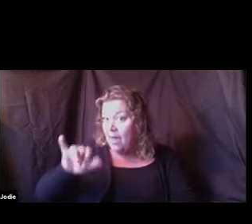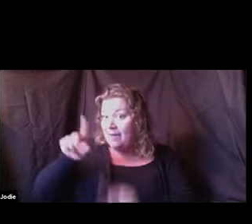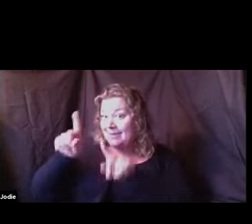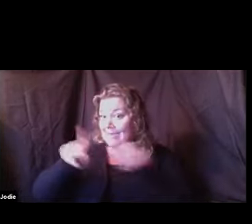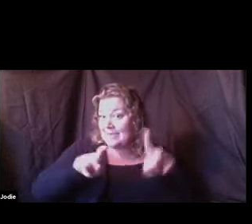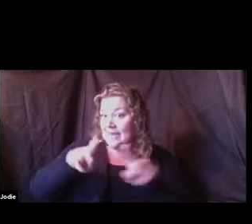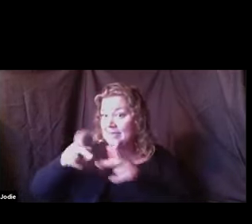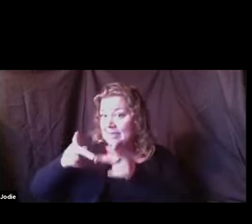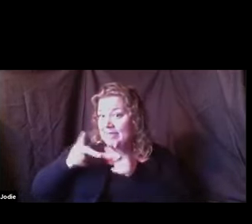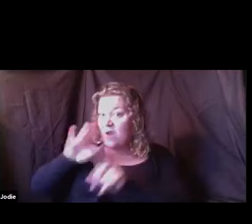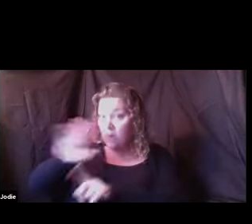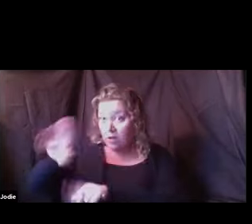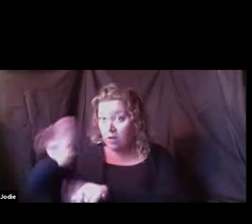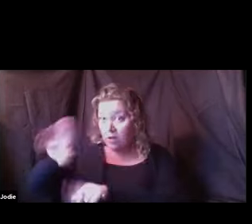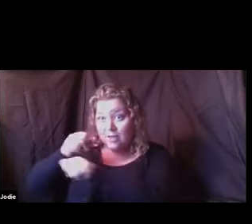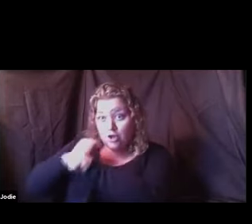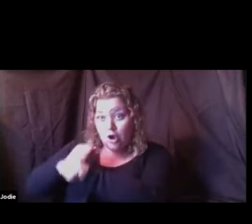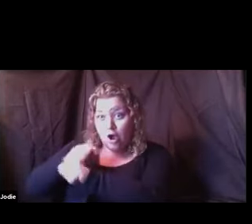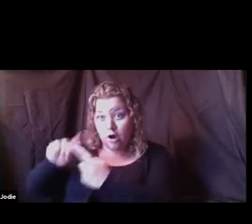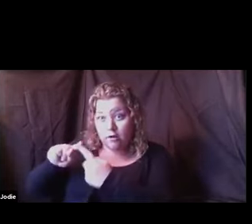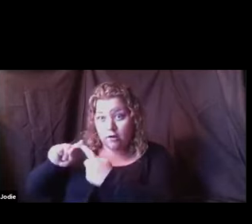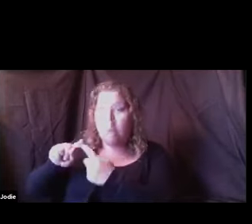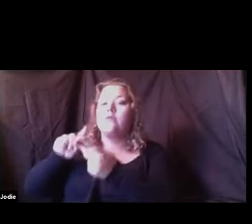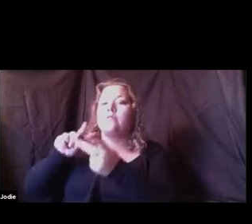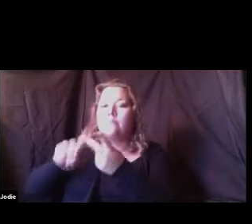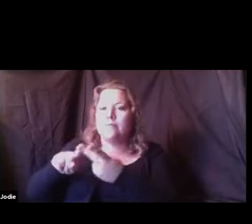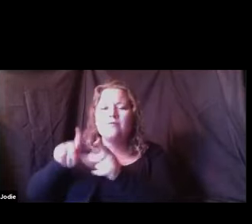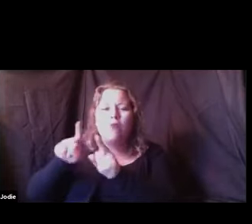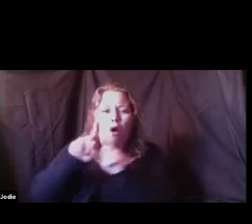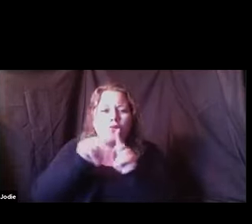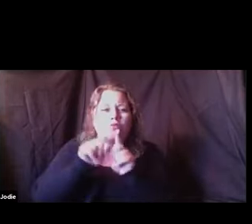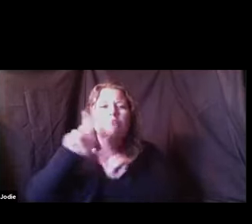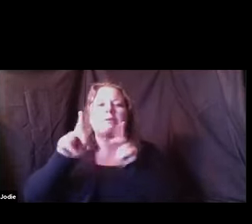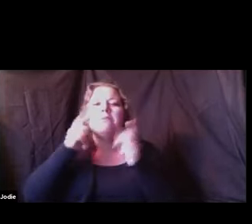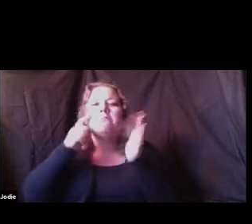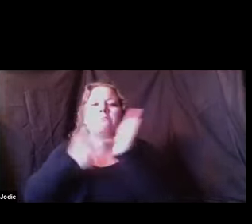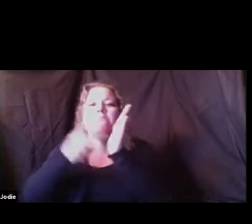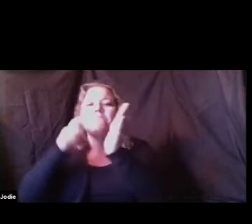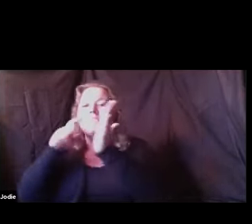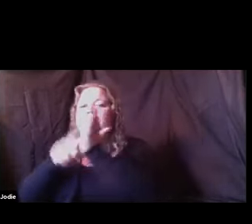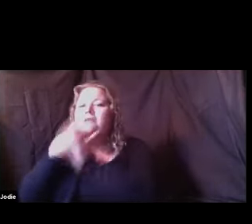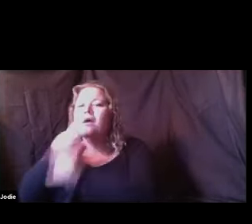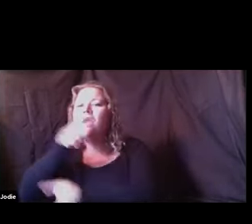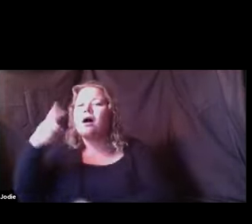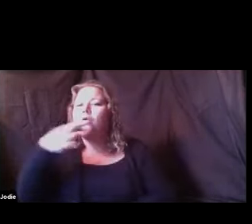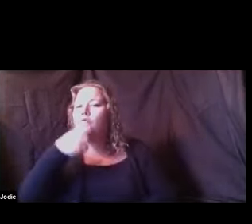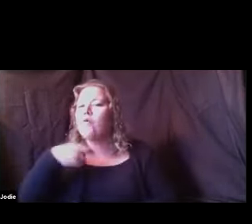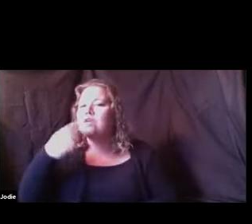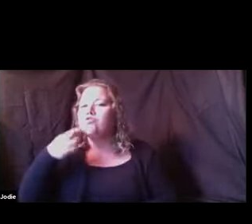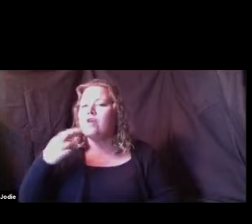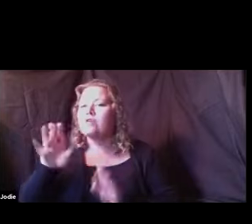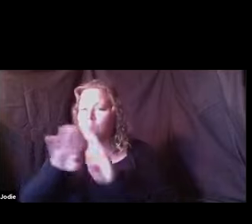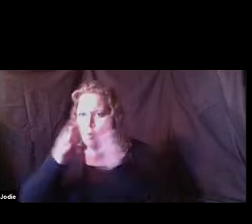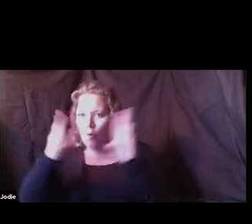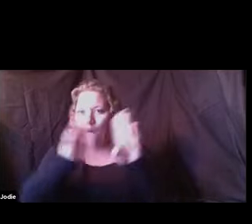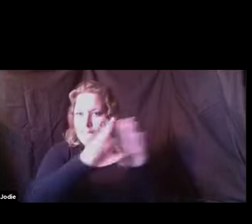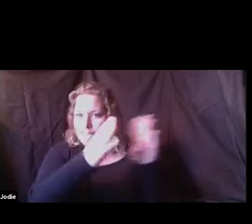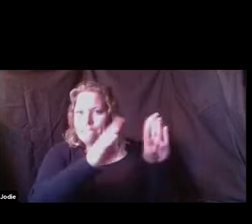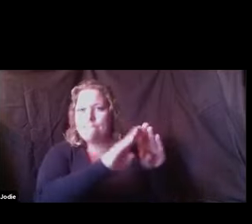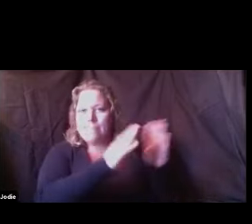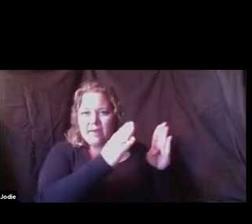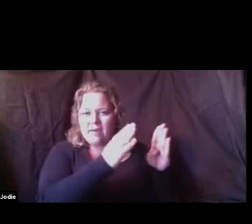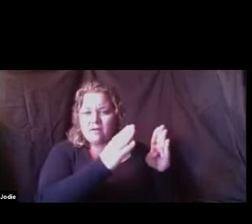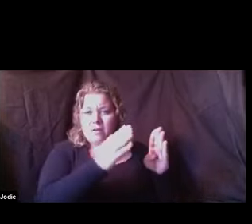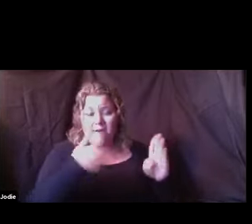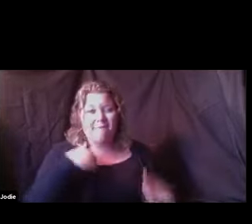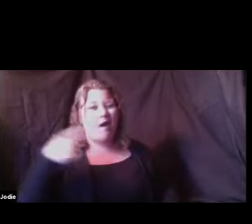then also, as people see restaurants start to open at half capacity, if they aren't showing symptoms,